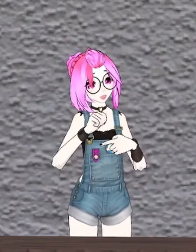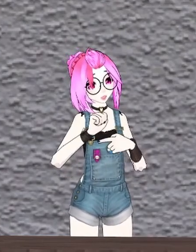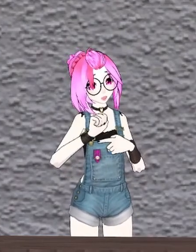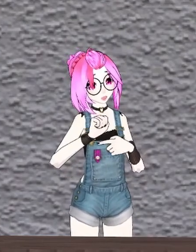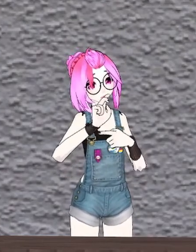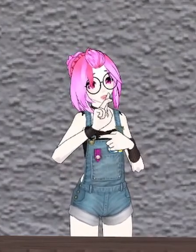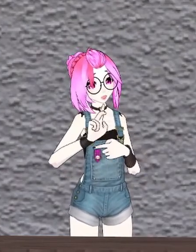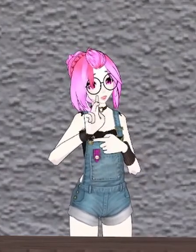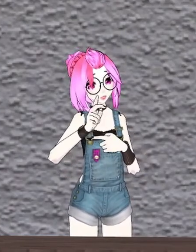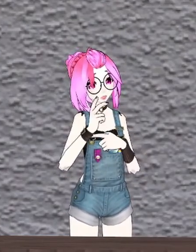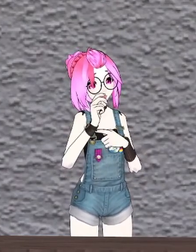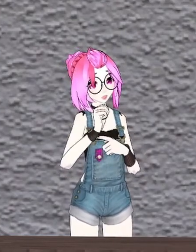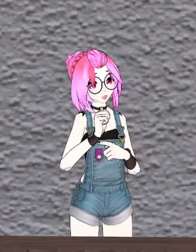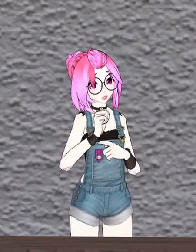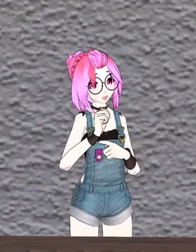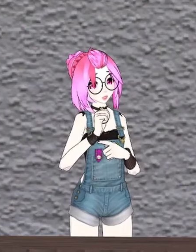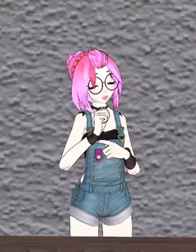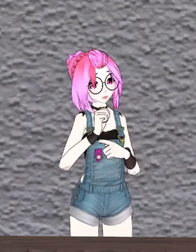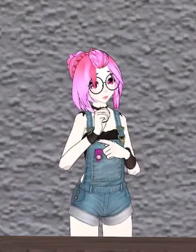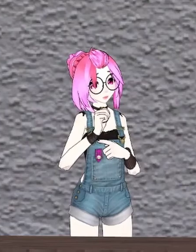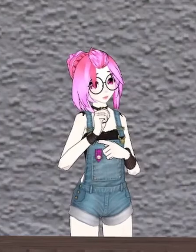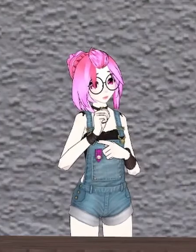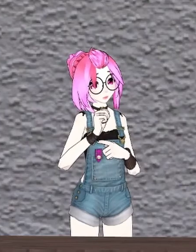Euro? Oh.